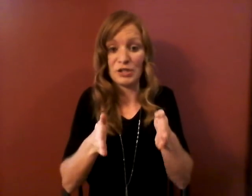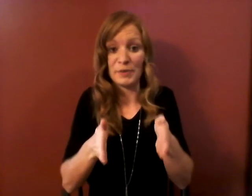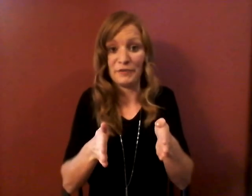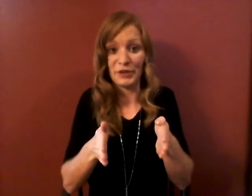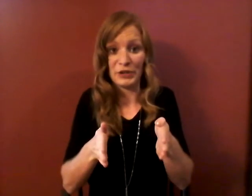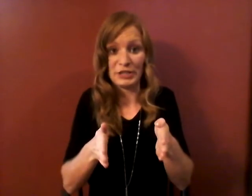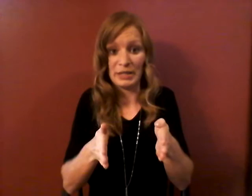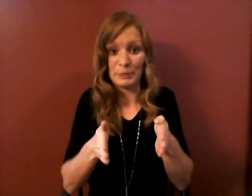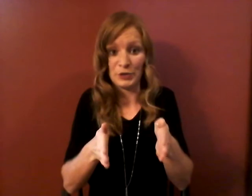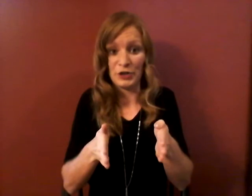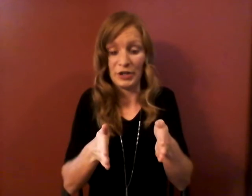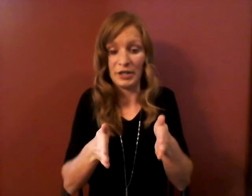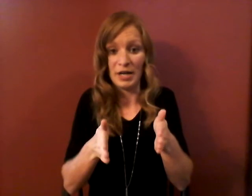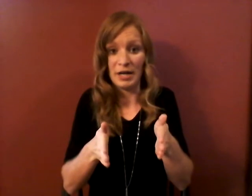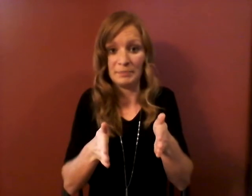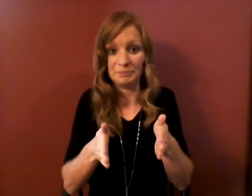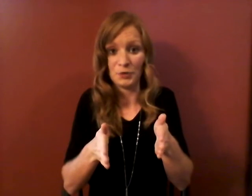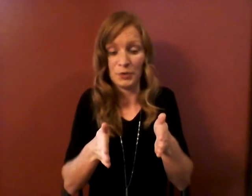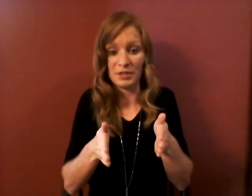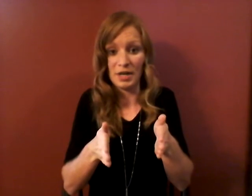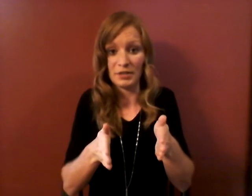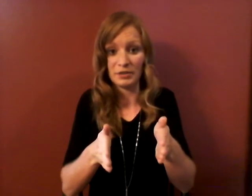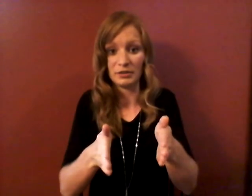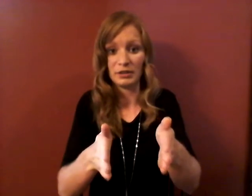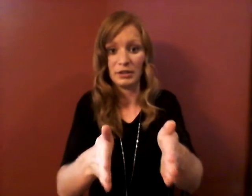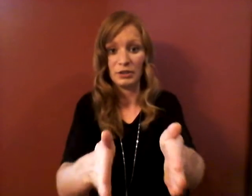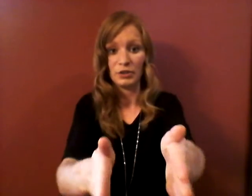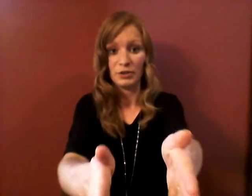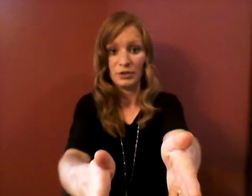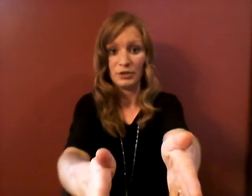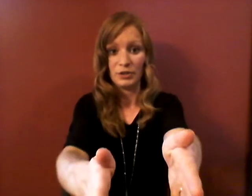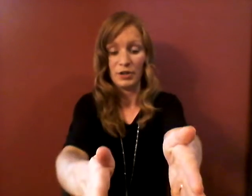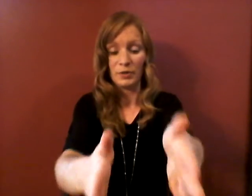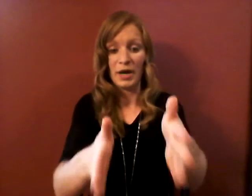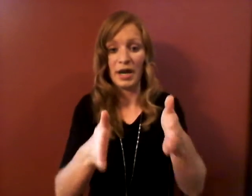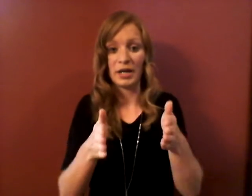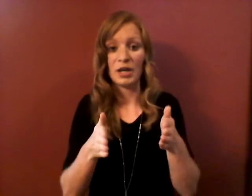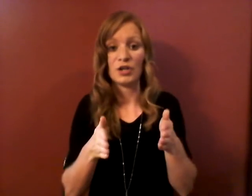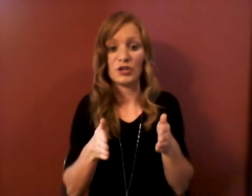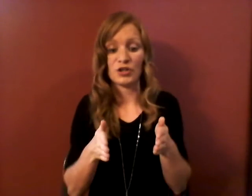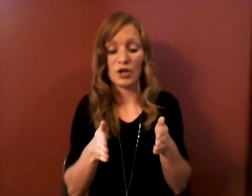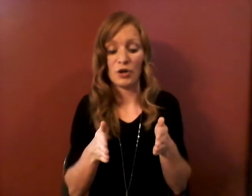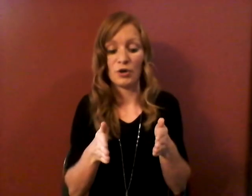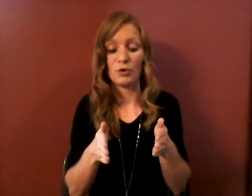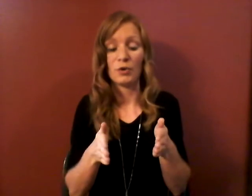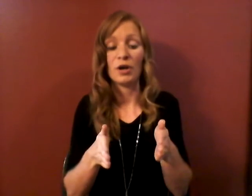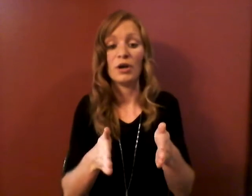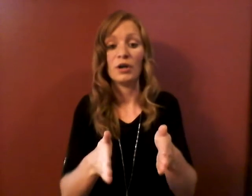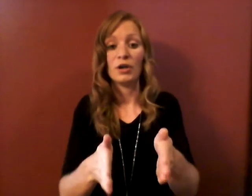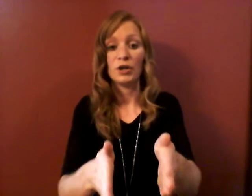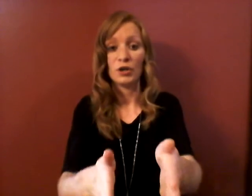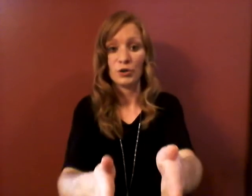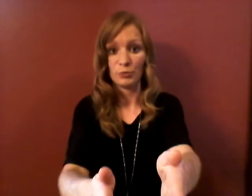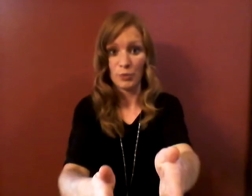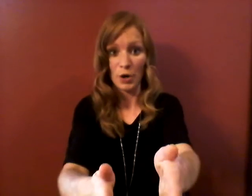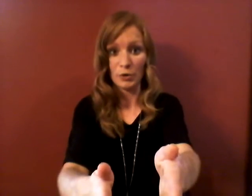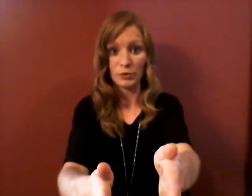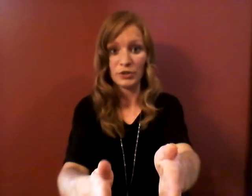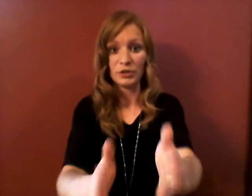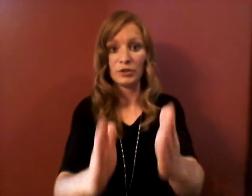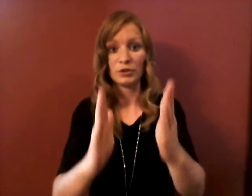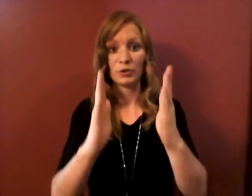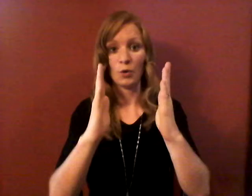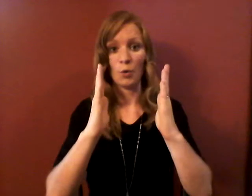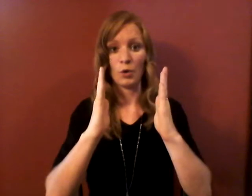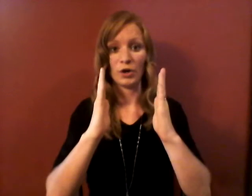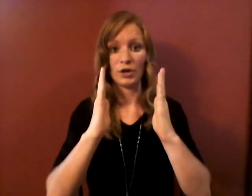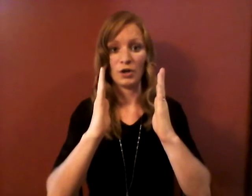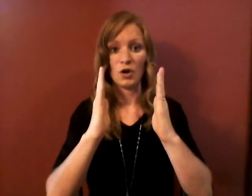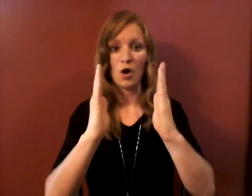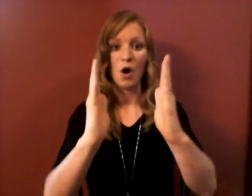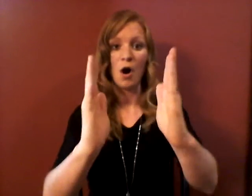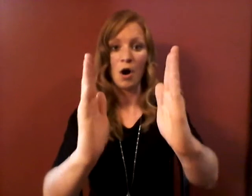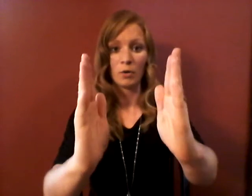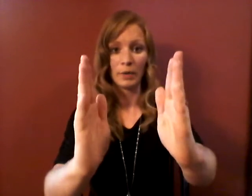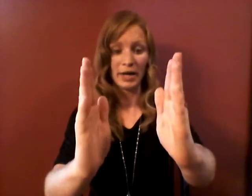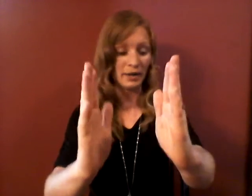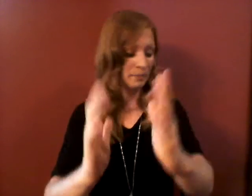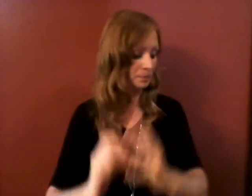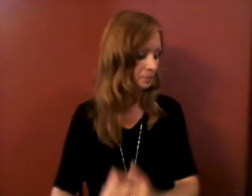but fingertips are horizontal. Okay, so road or hallway.